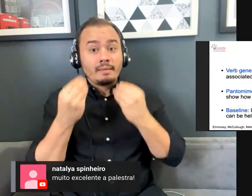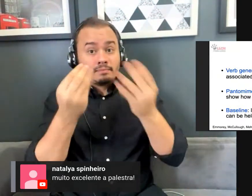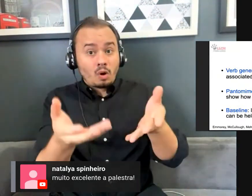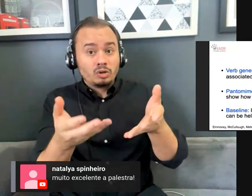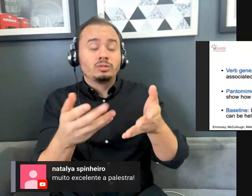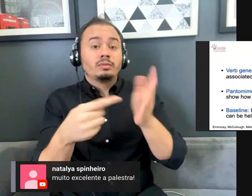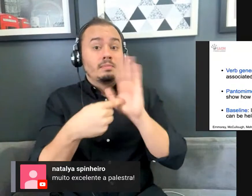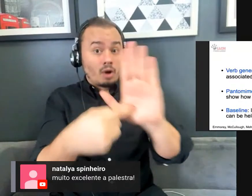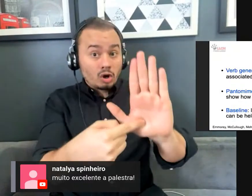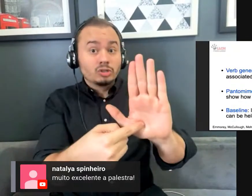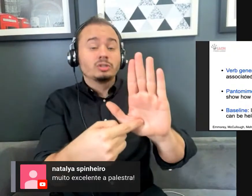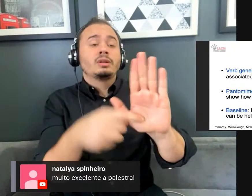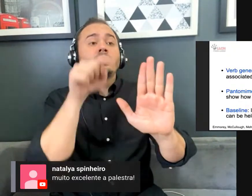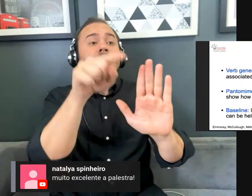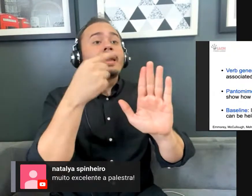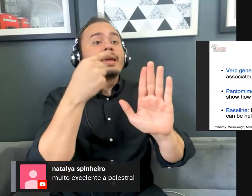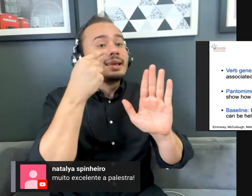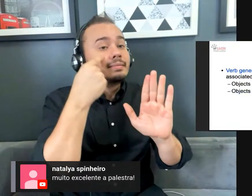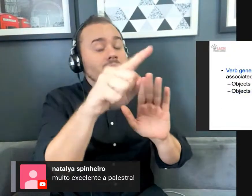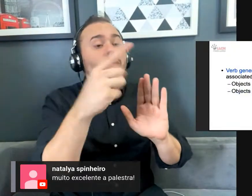I'll show you an example of that.